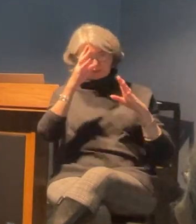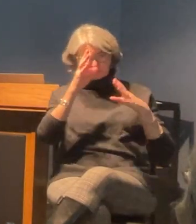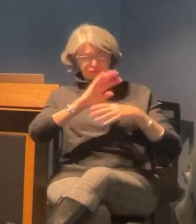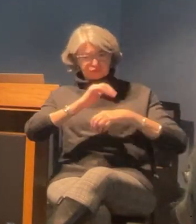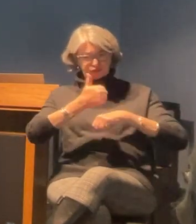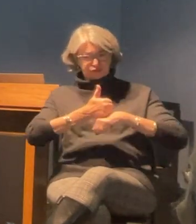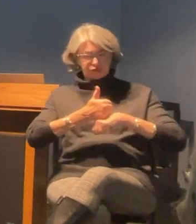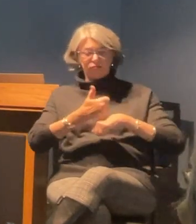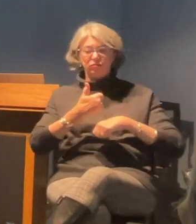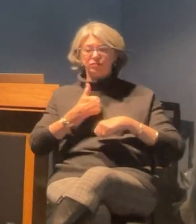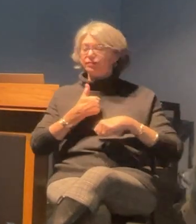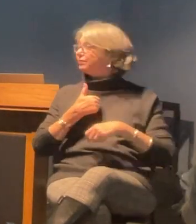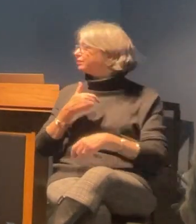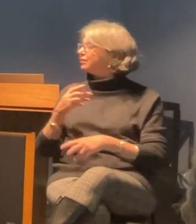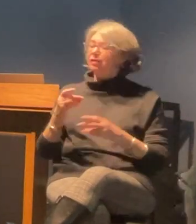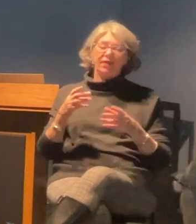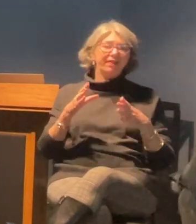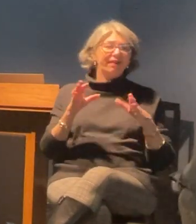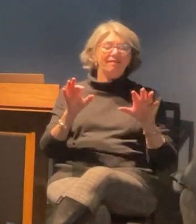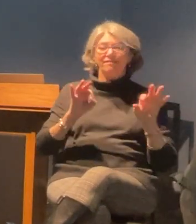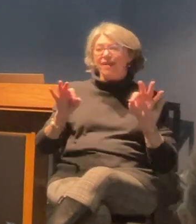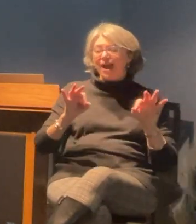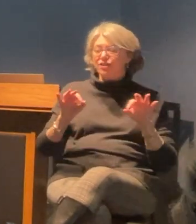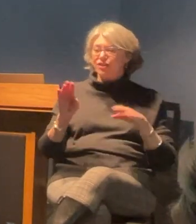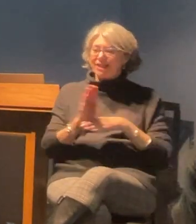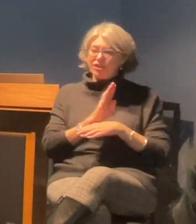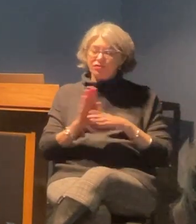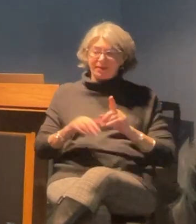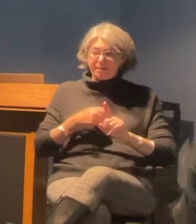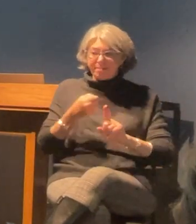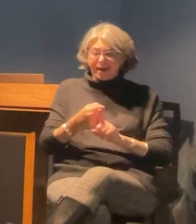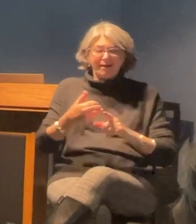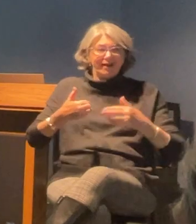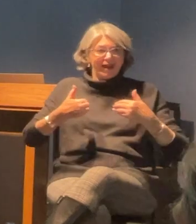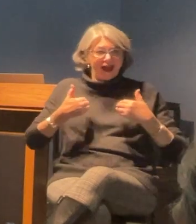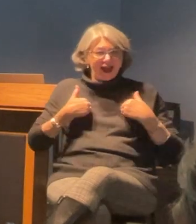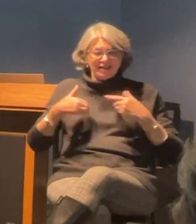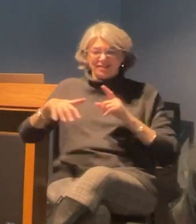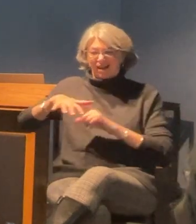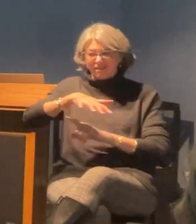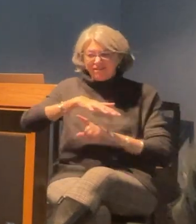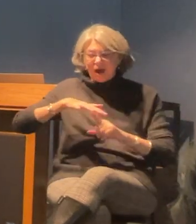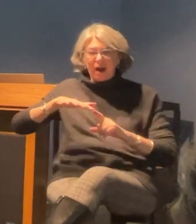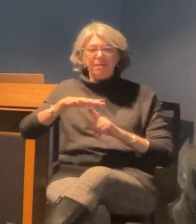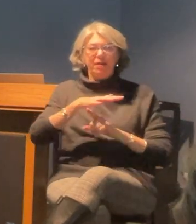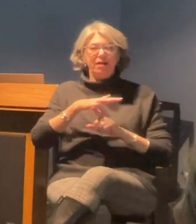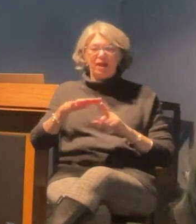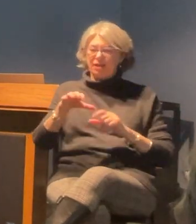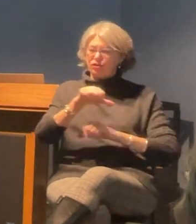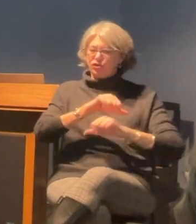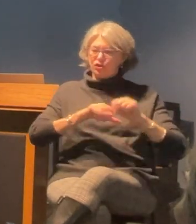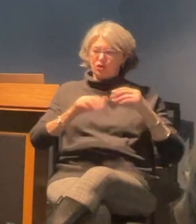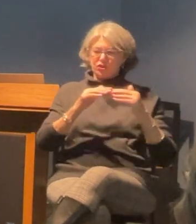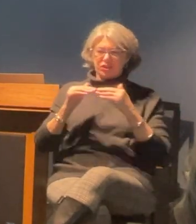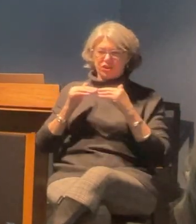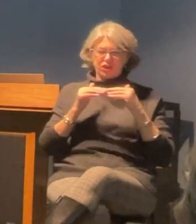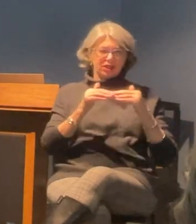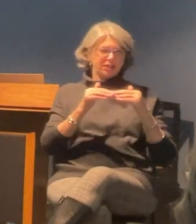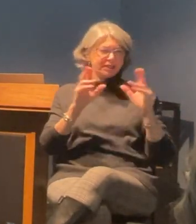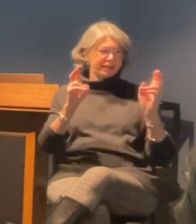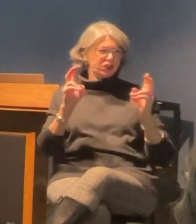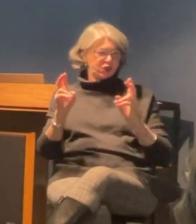the fast fashion industry and the impact it has on the environment and on social justice